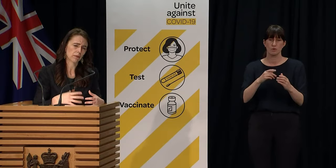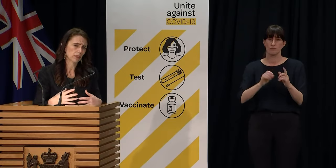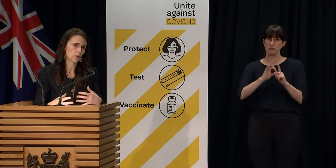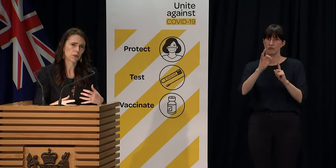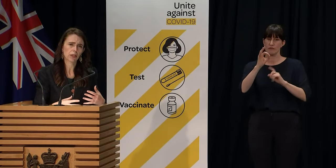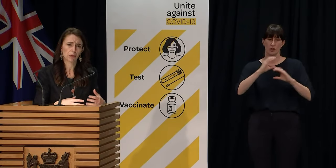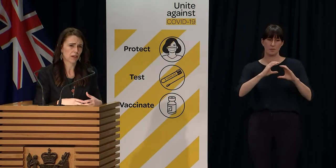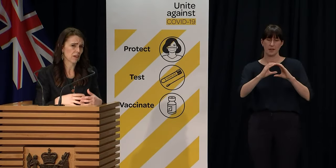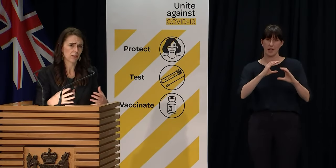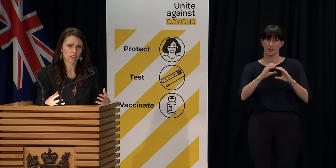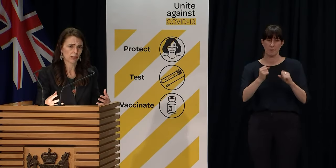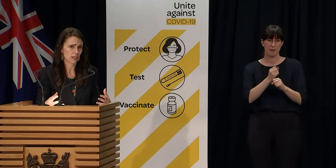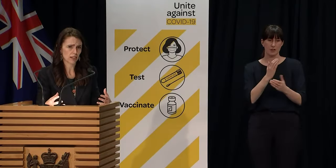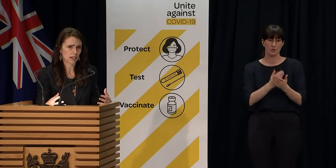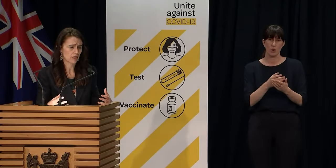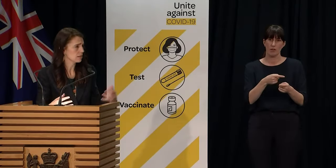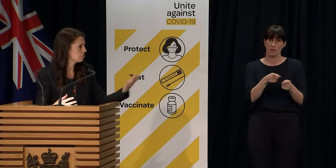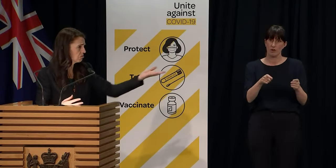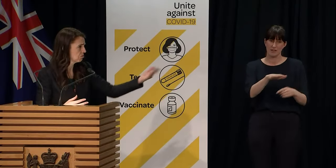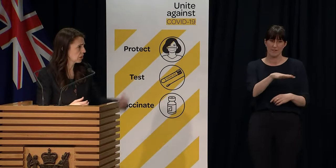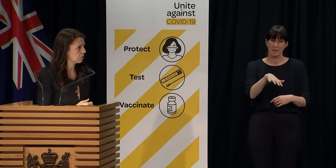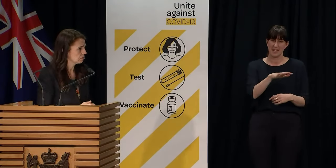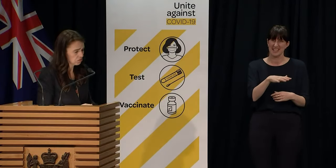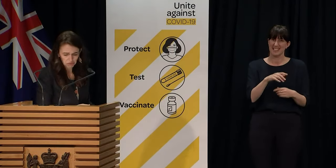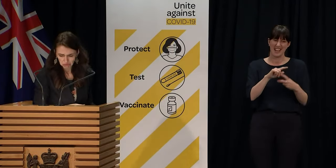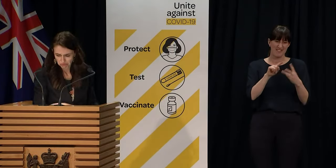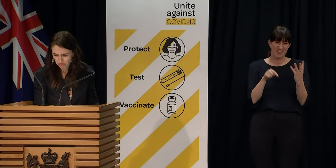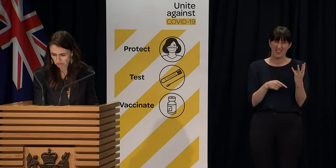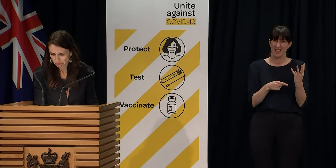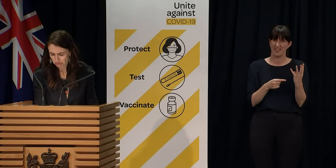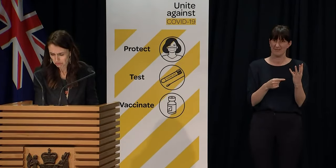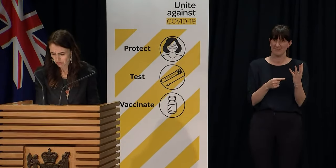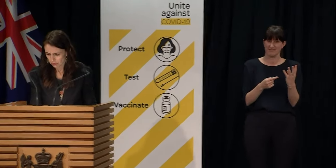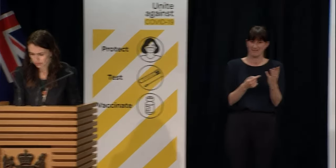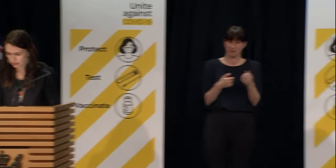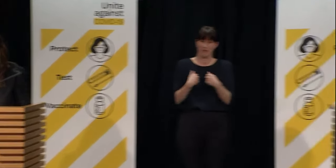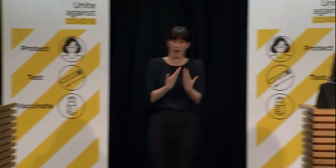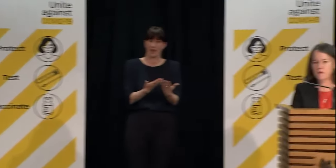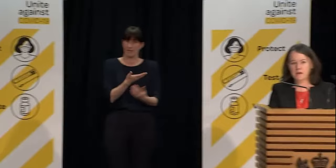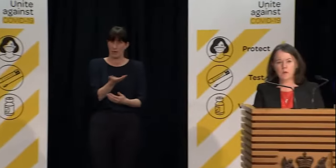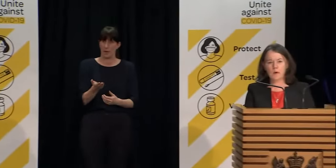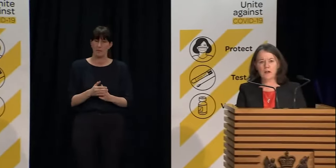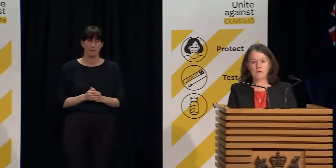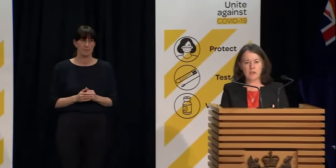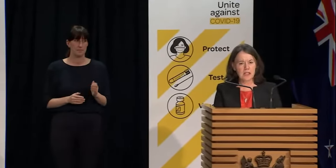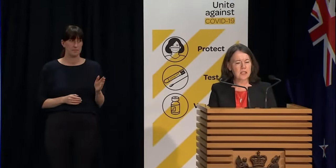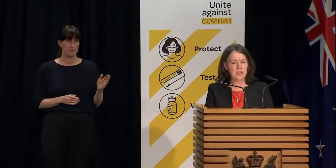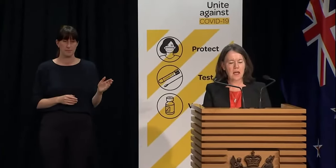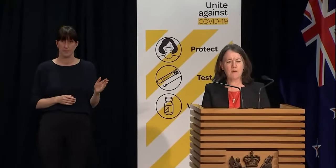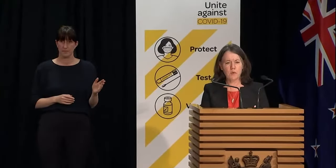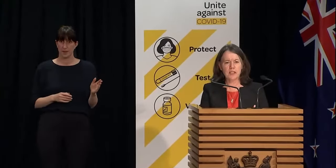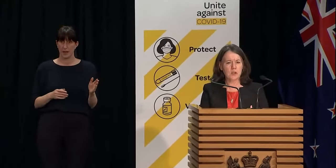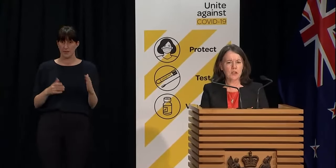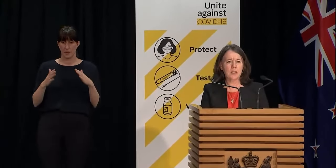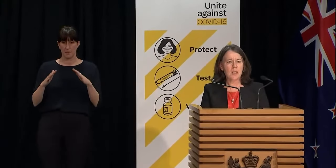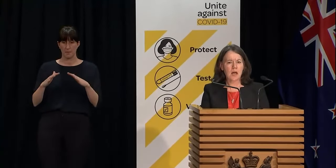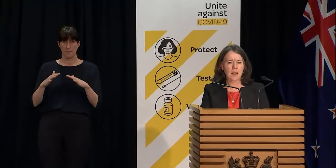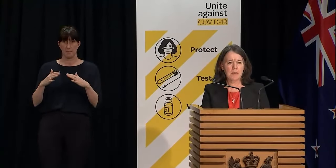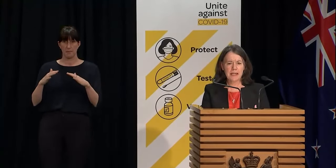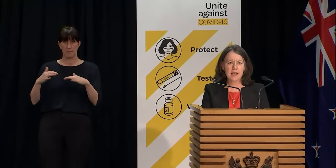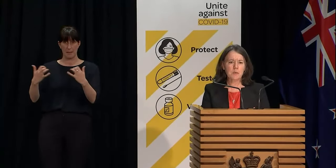that those families we're working with have everything that they need. And I've spoken to the public health unit there. They're very aware of the need to have really